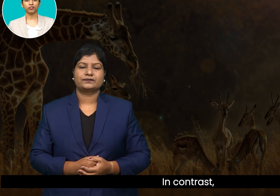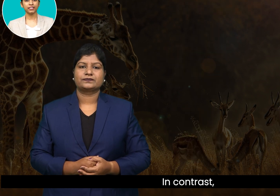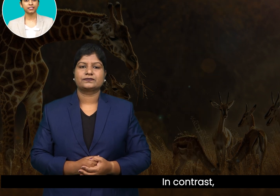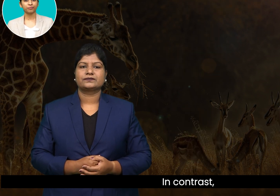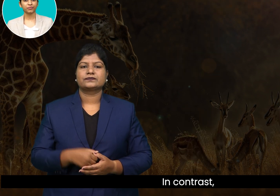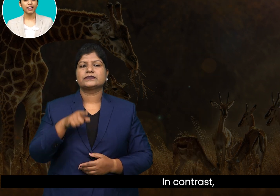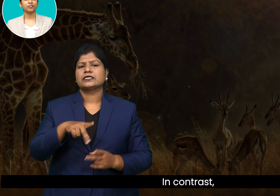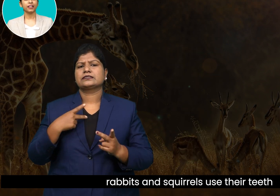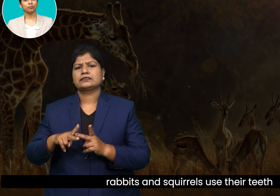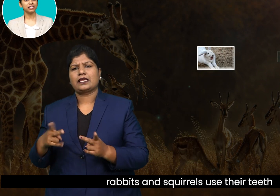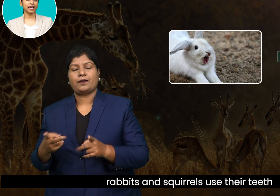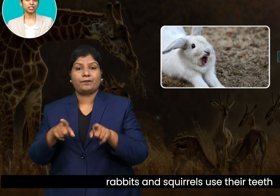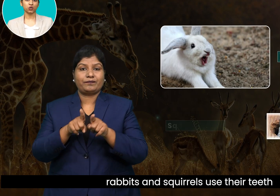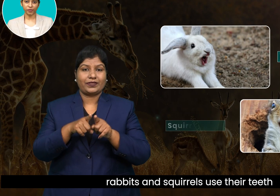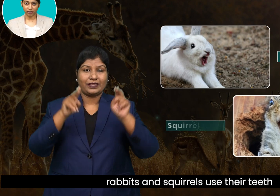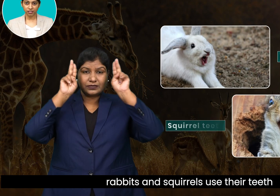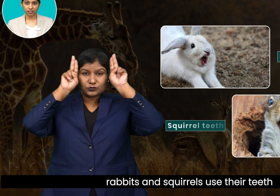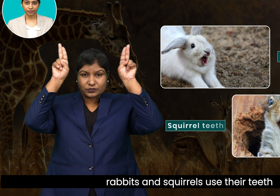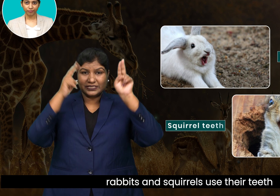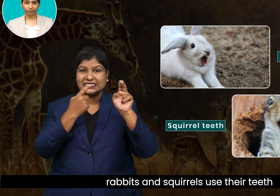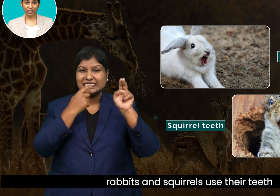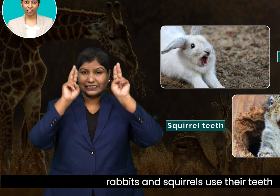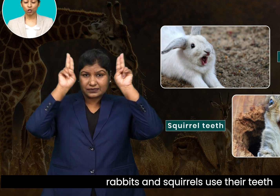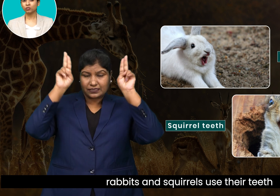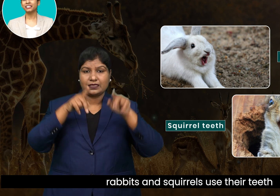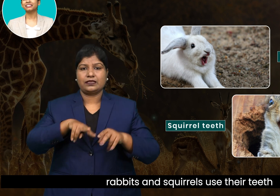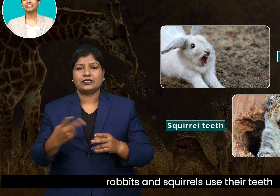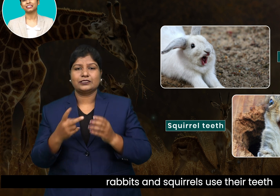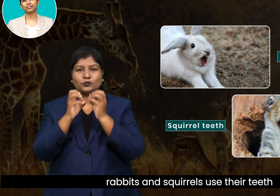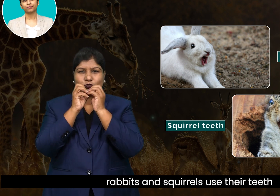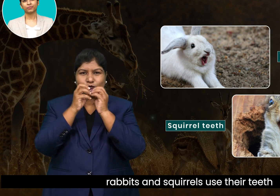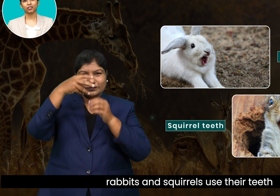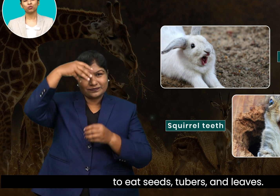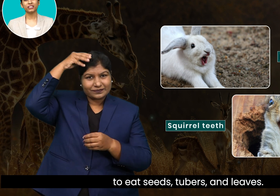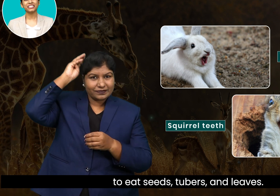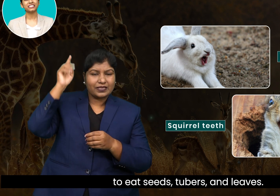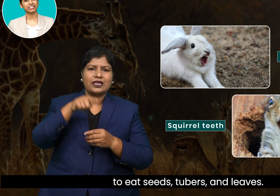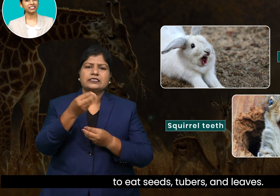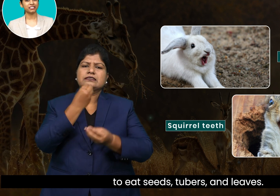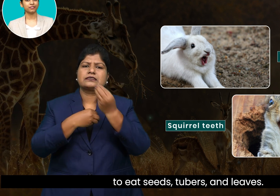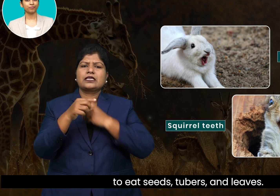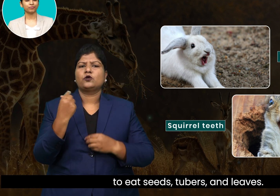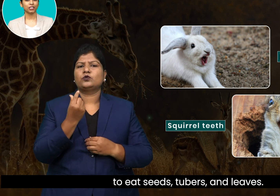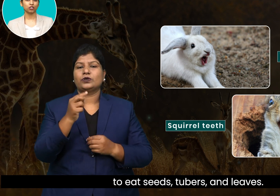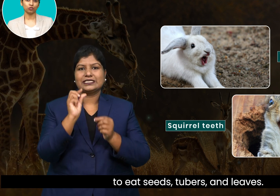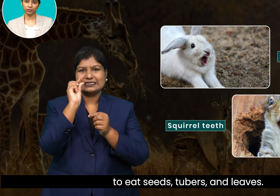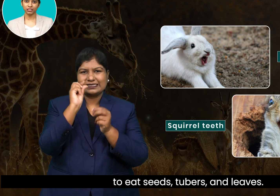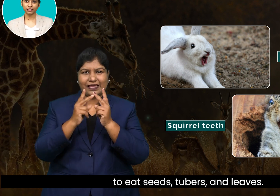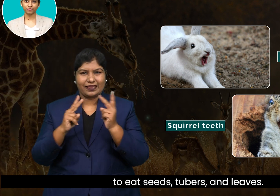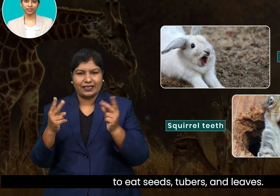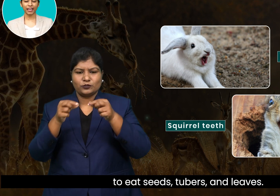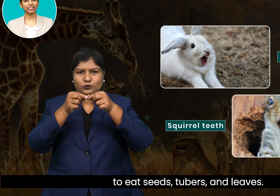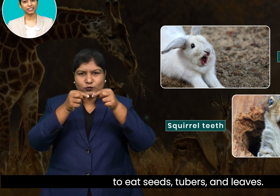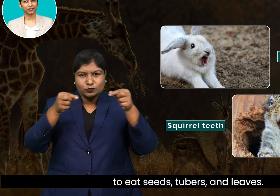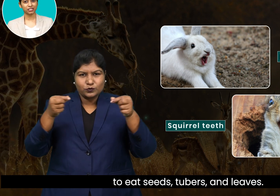In contrast, rabbits and squirrels use their teeth to eat seeds,